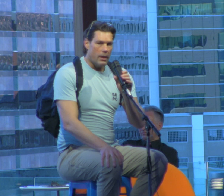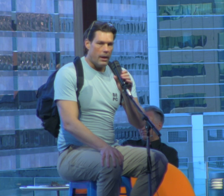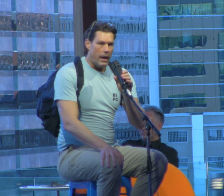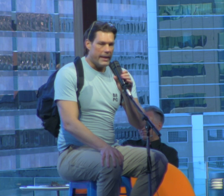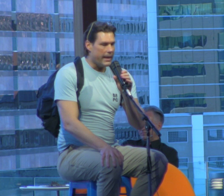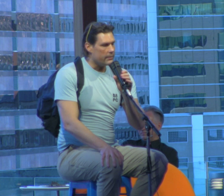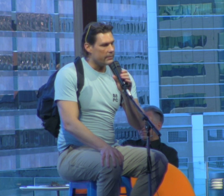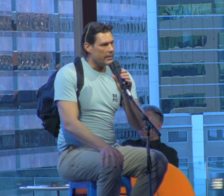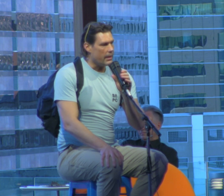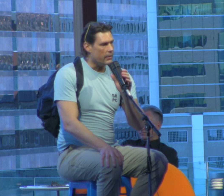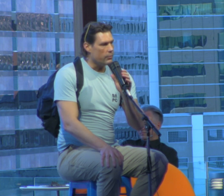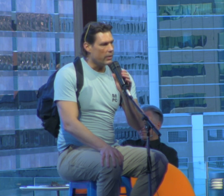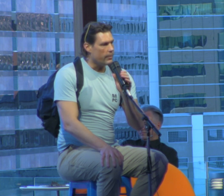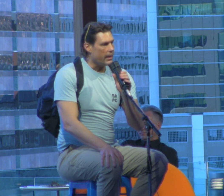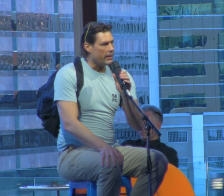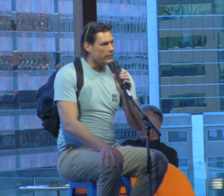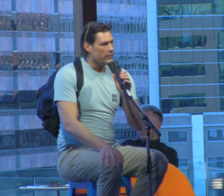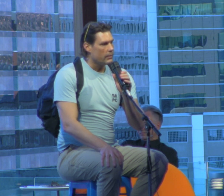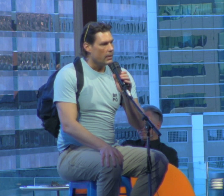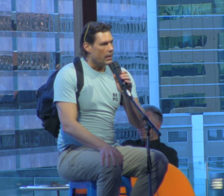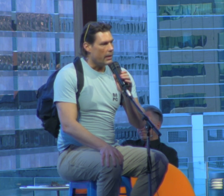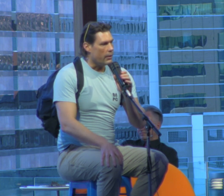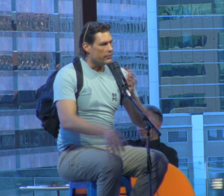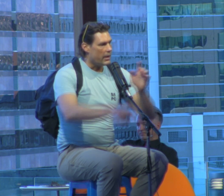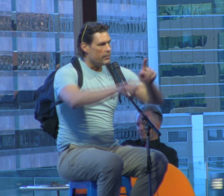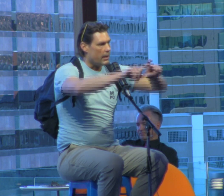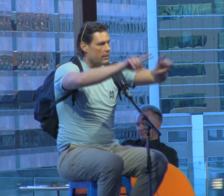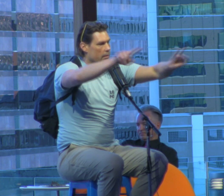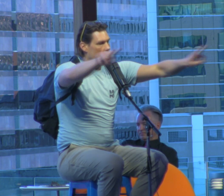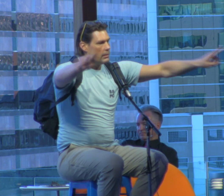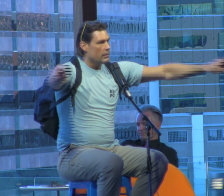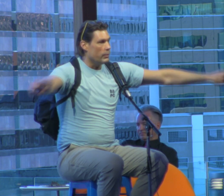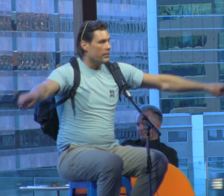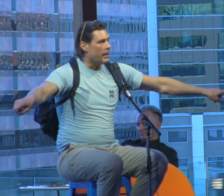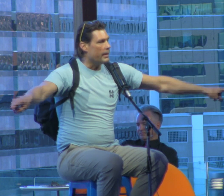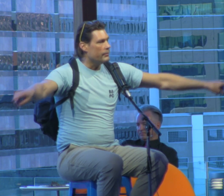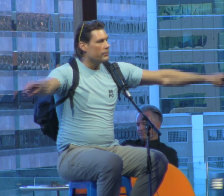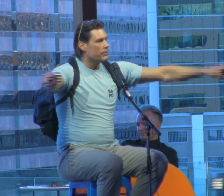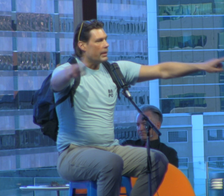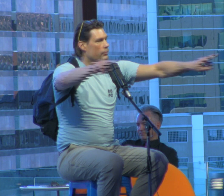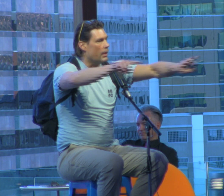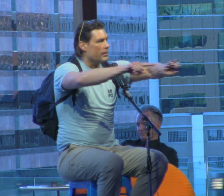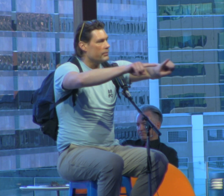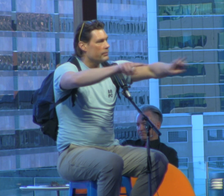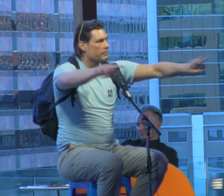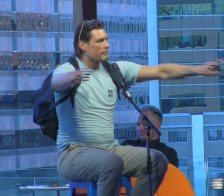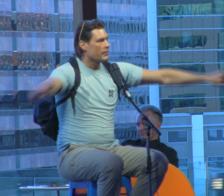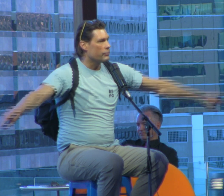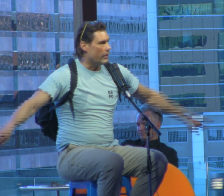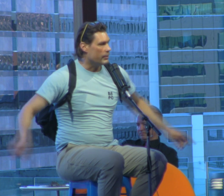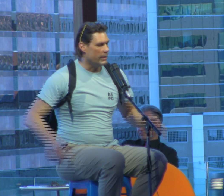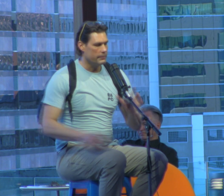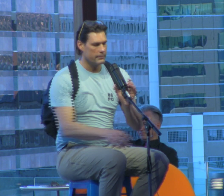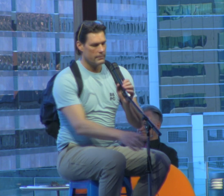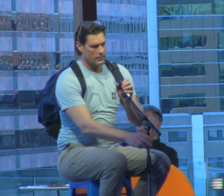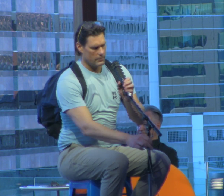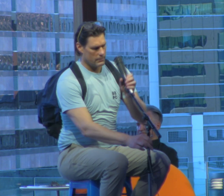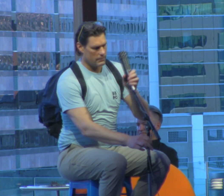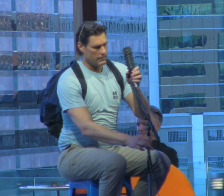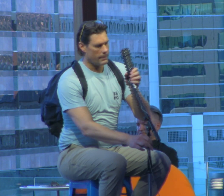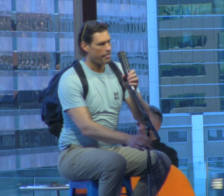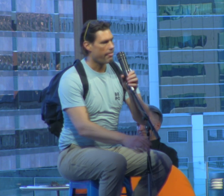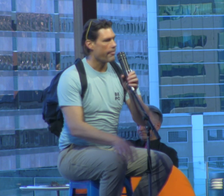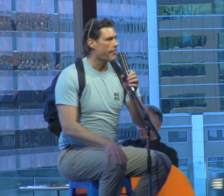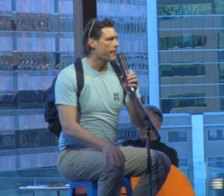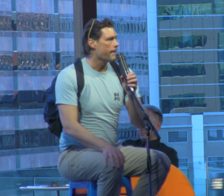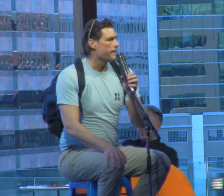So I can't see out of one of my eyes, and there are 10 men with knives and rocks surrounding me.